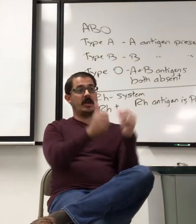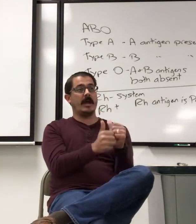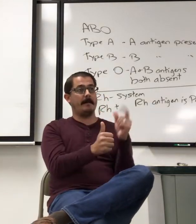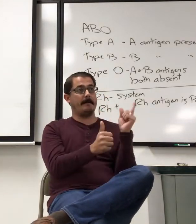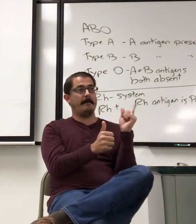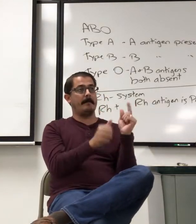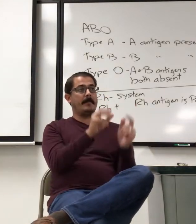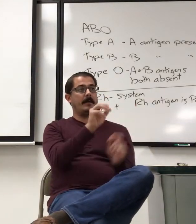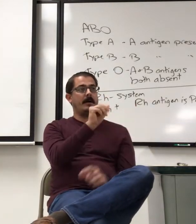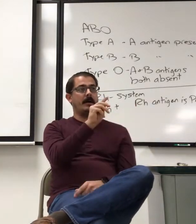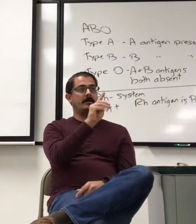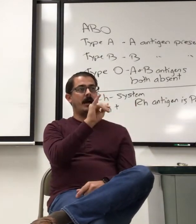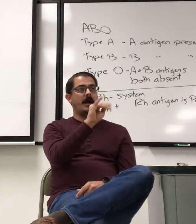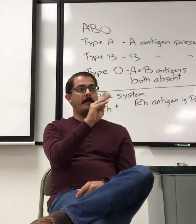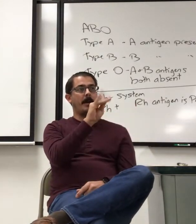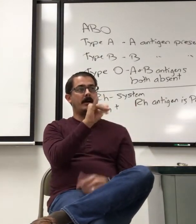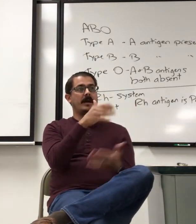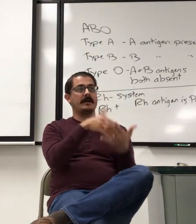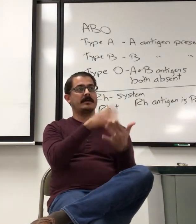is the antibody against it.